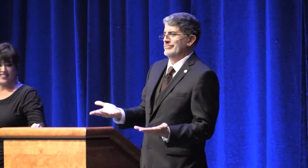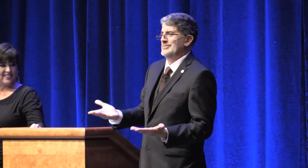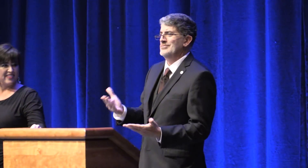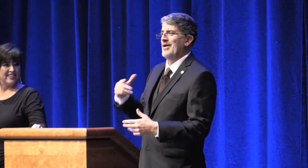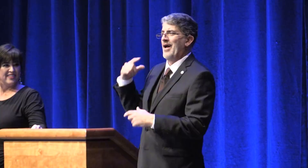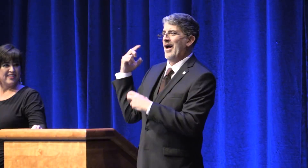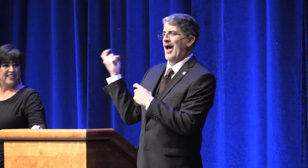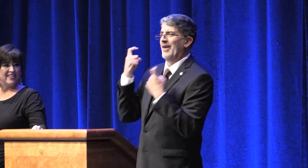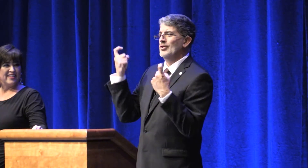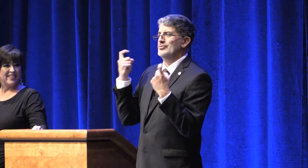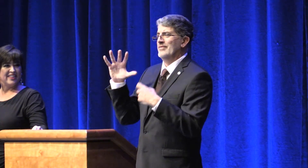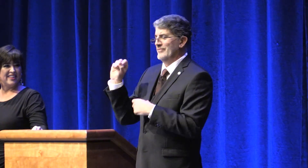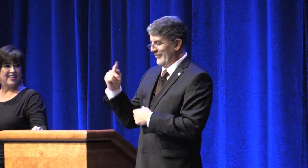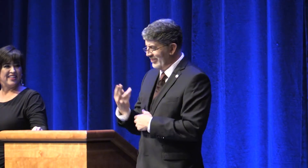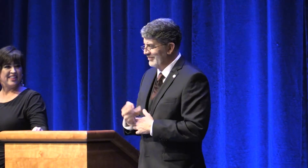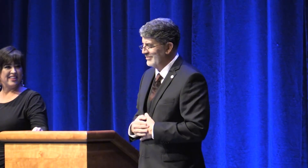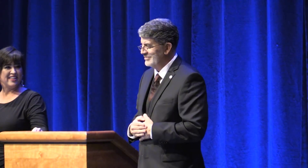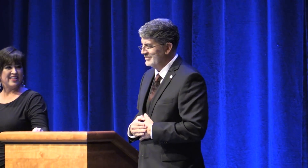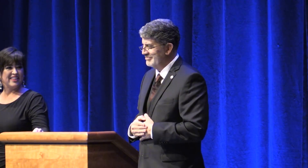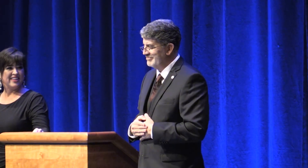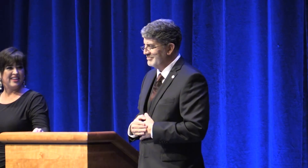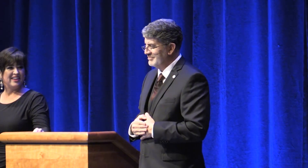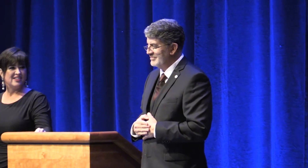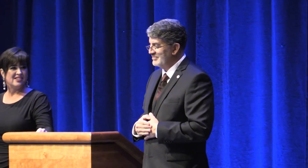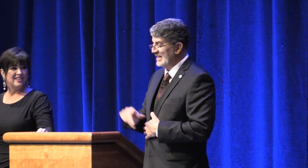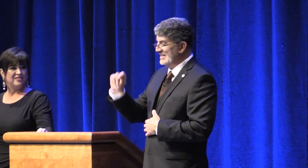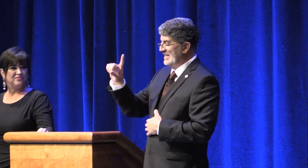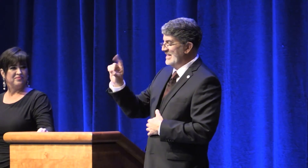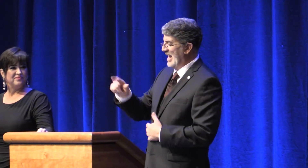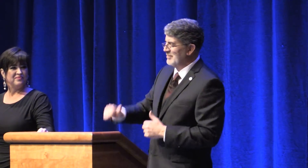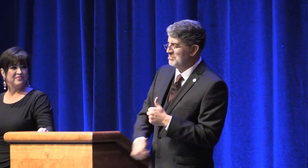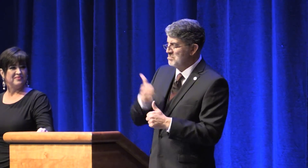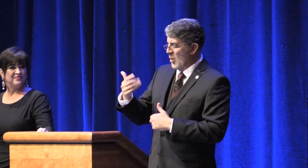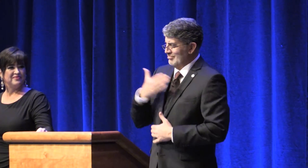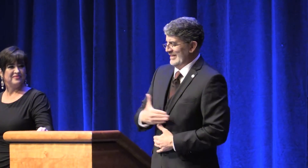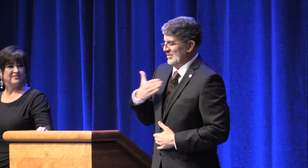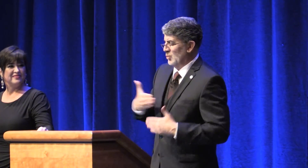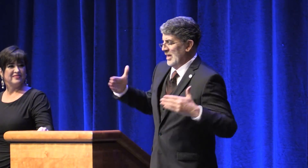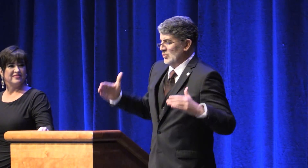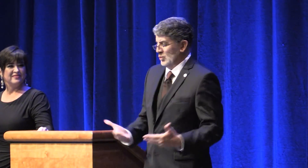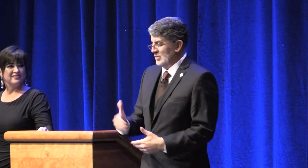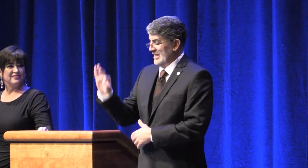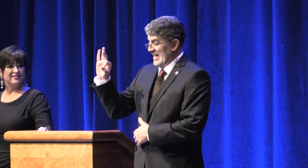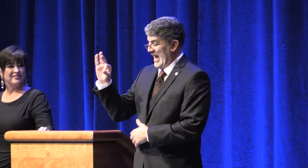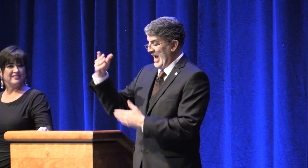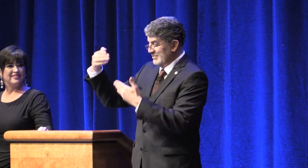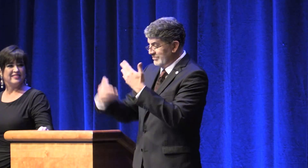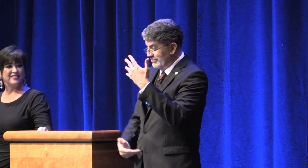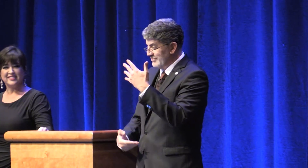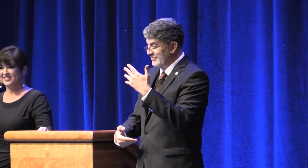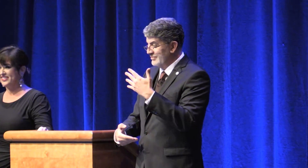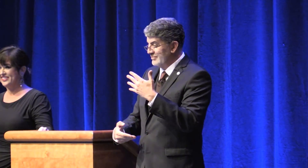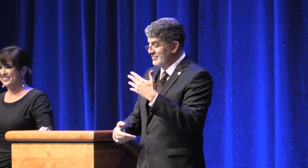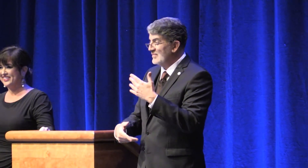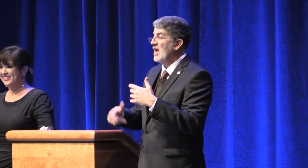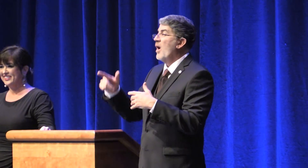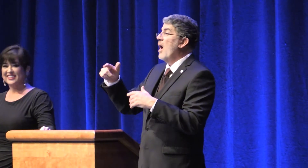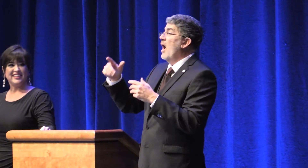as we arrive to this historic moment at our 50th anniversary. TDI is most pleased to